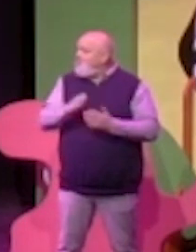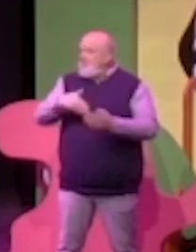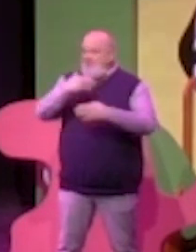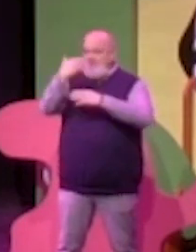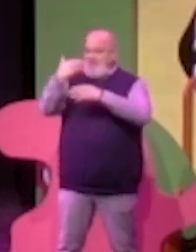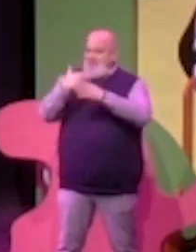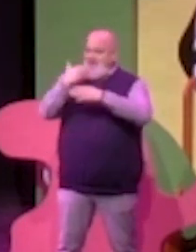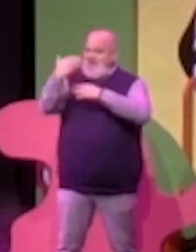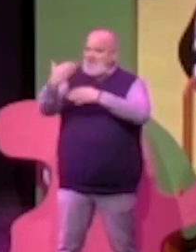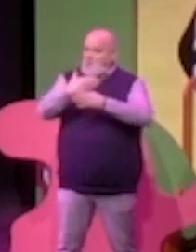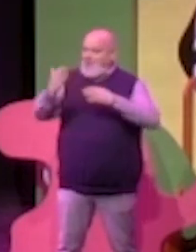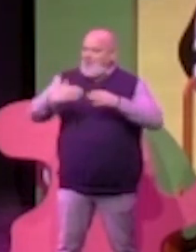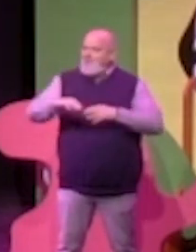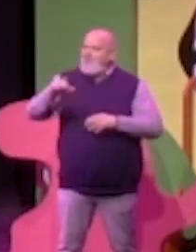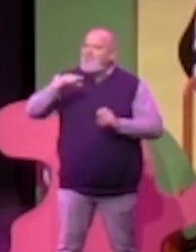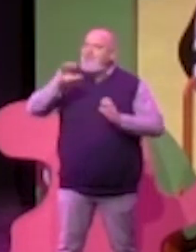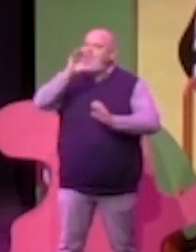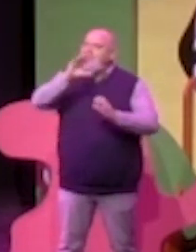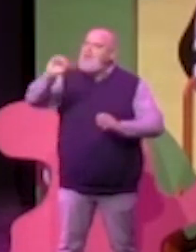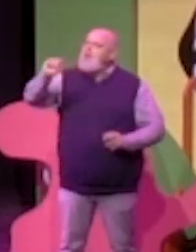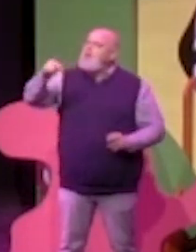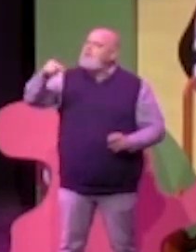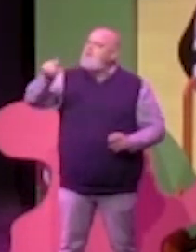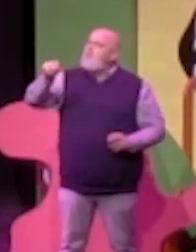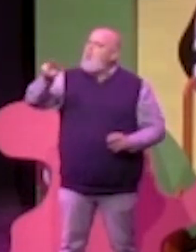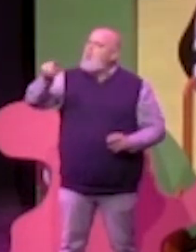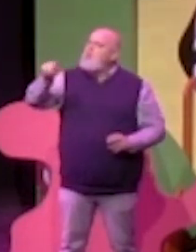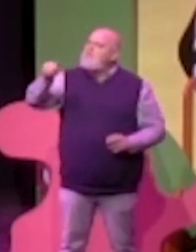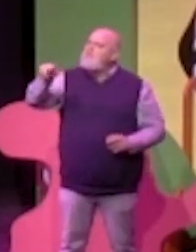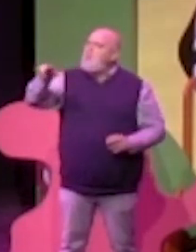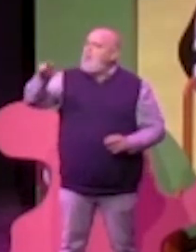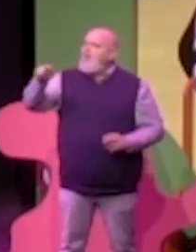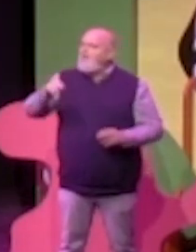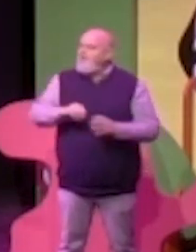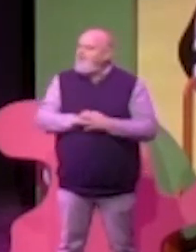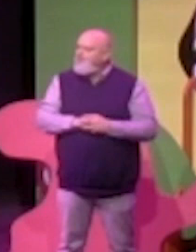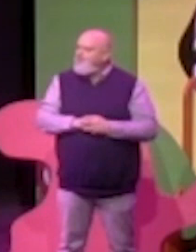Exploratorium. They have asked me to come in and consult with them and be